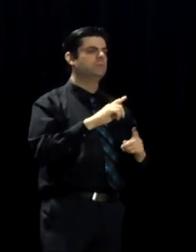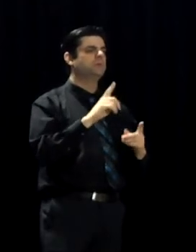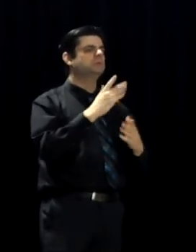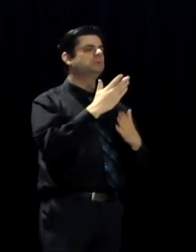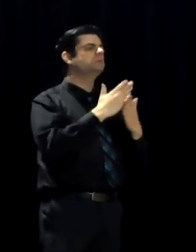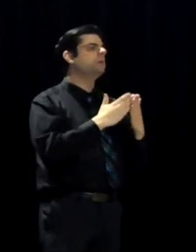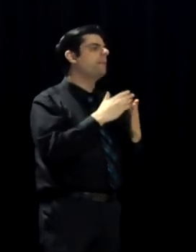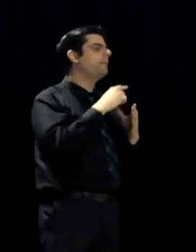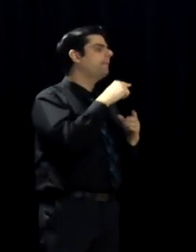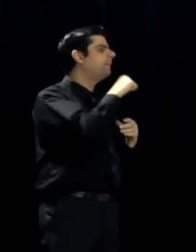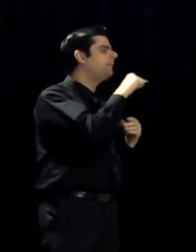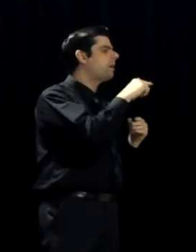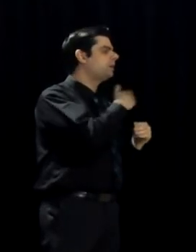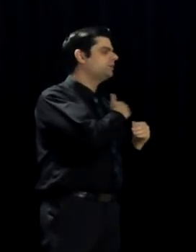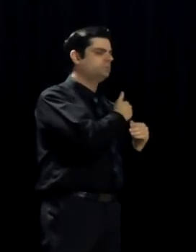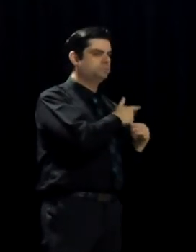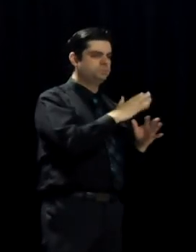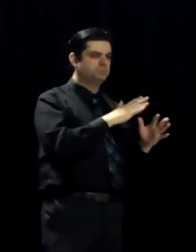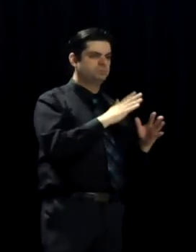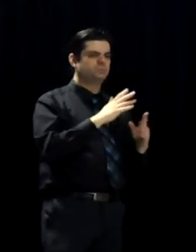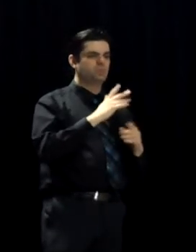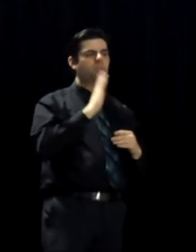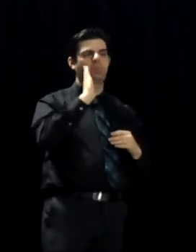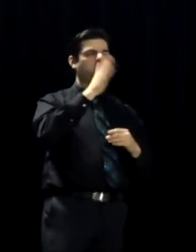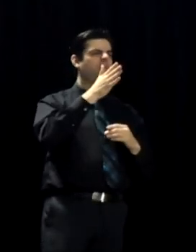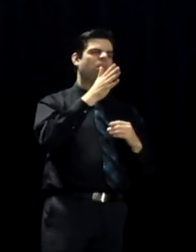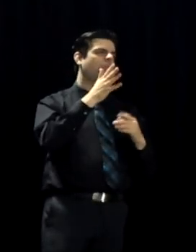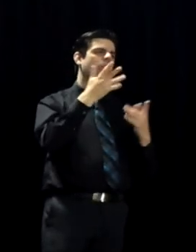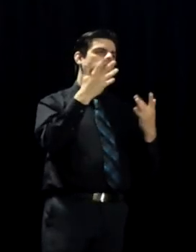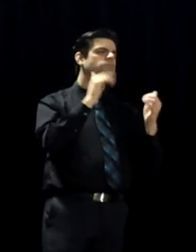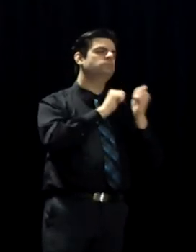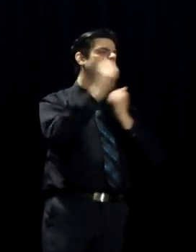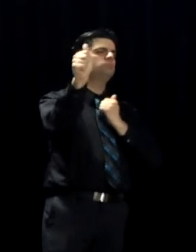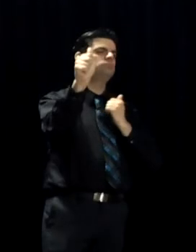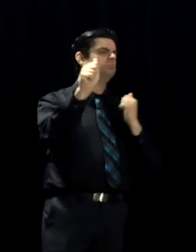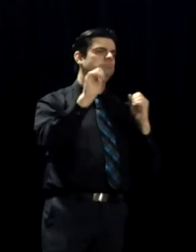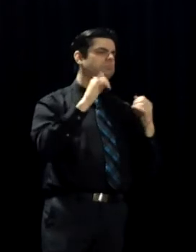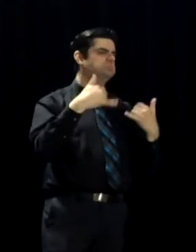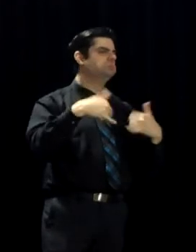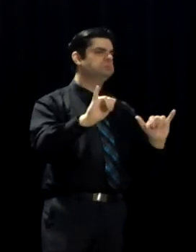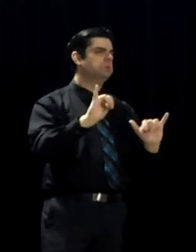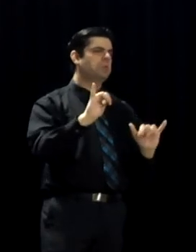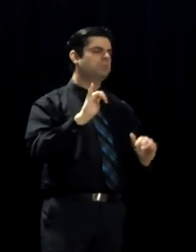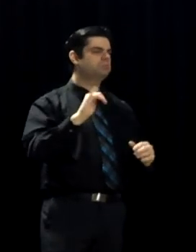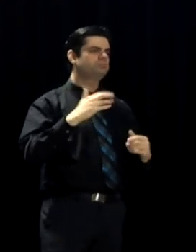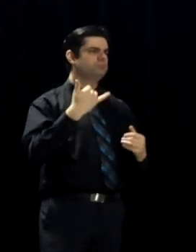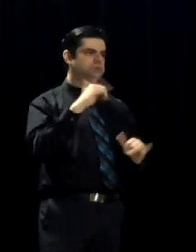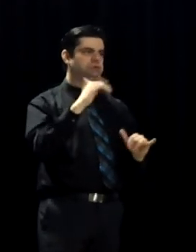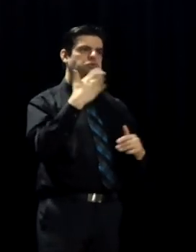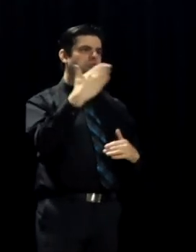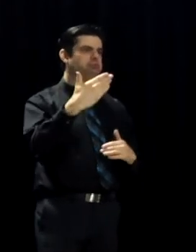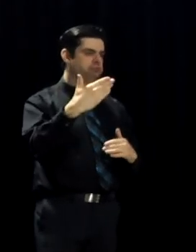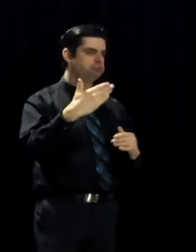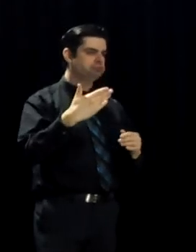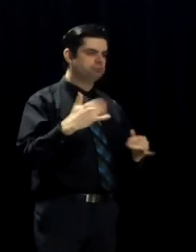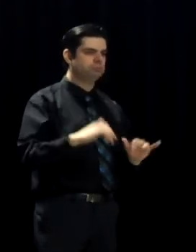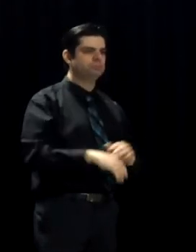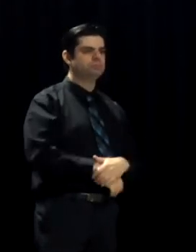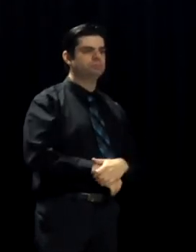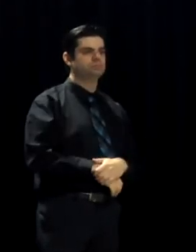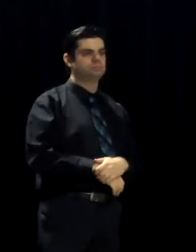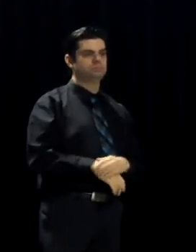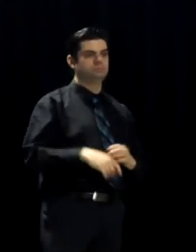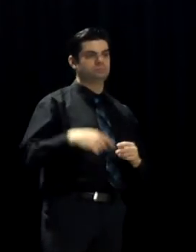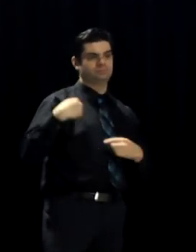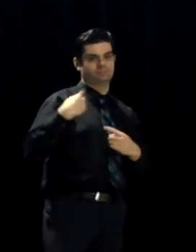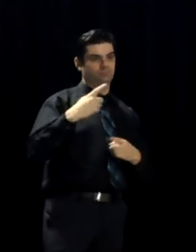Looking at the last 24 hours, yesterday we did 1,526 tests, essentially